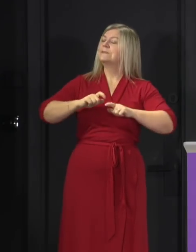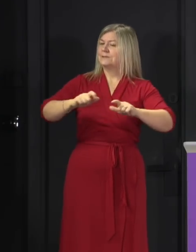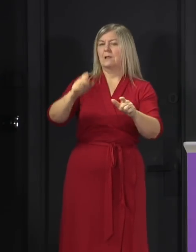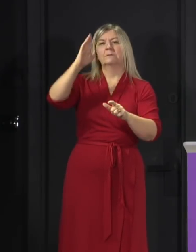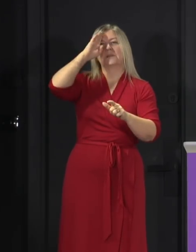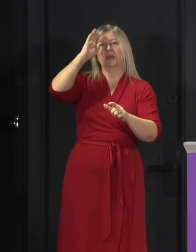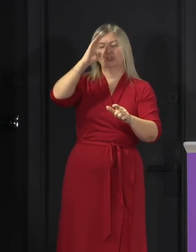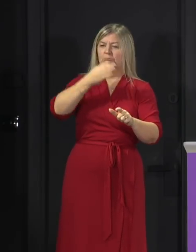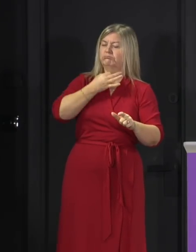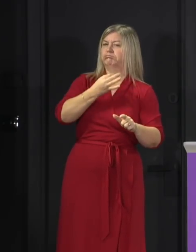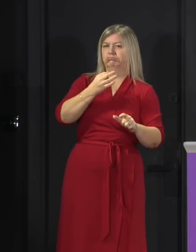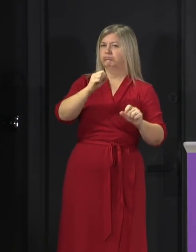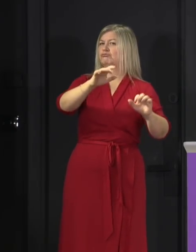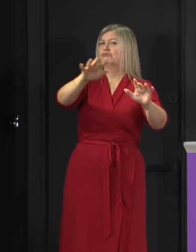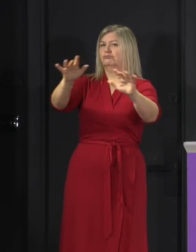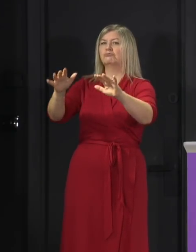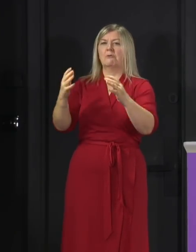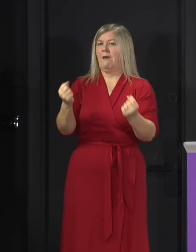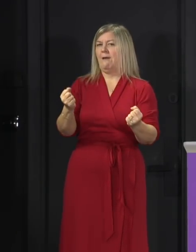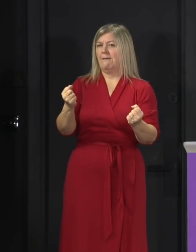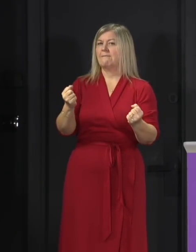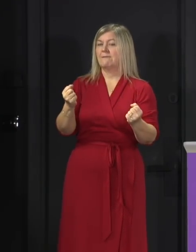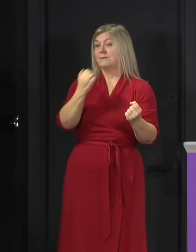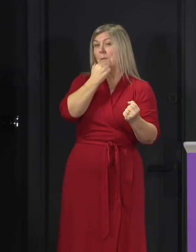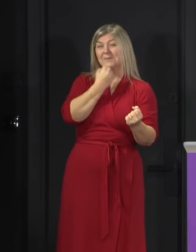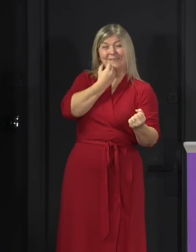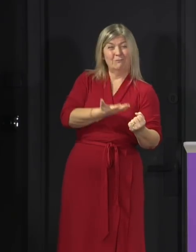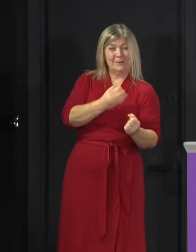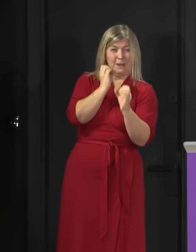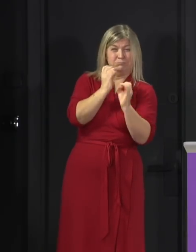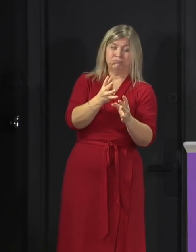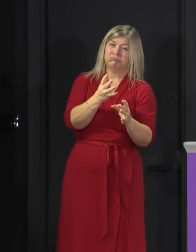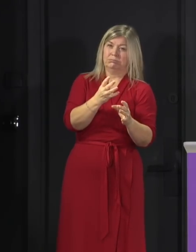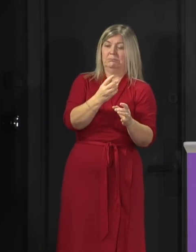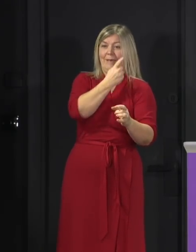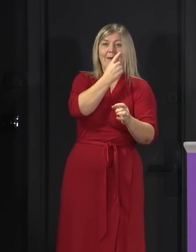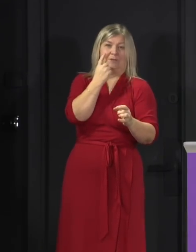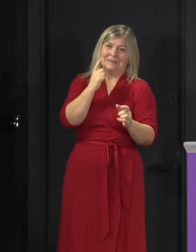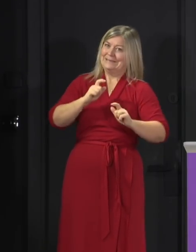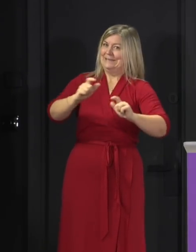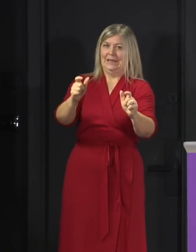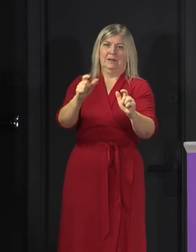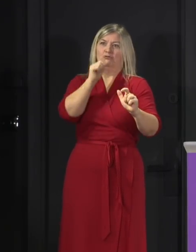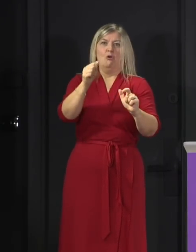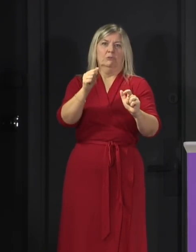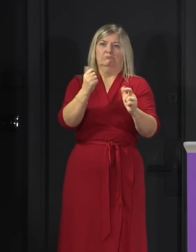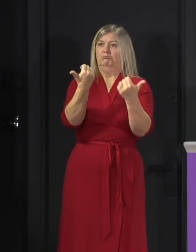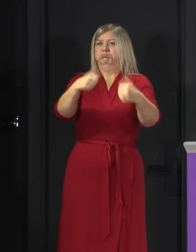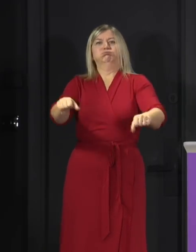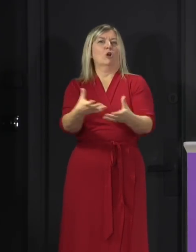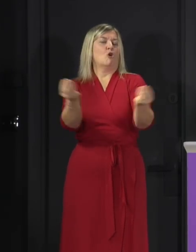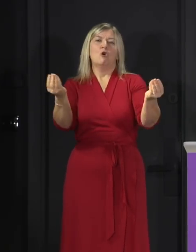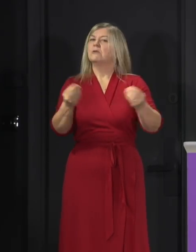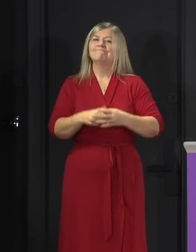we report every day are evidence of that. We are not yet out of the woods. That's the case not just for us, but for